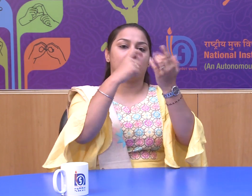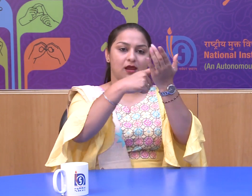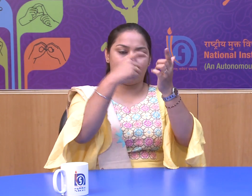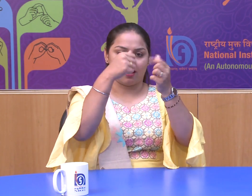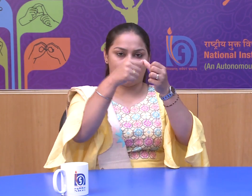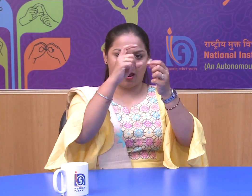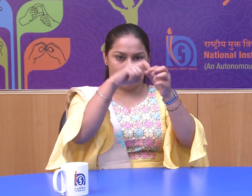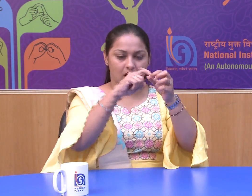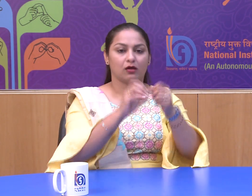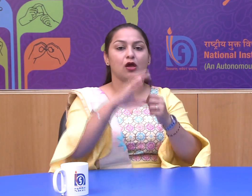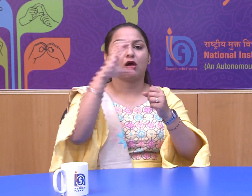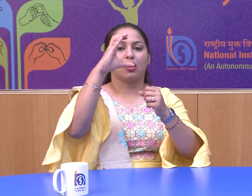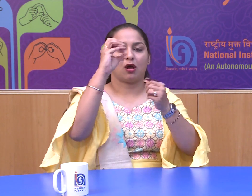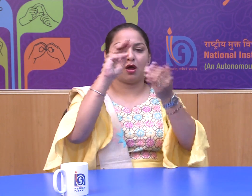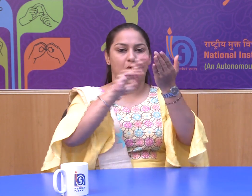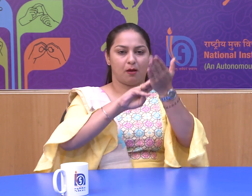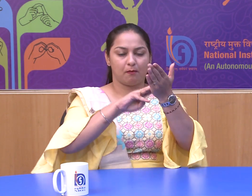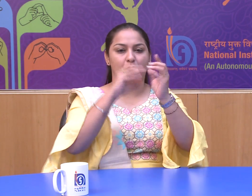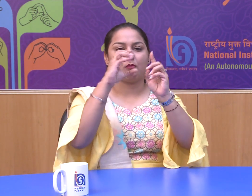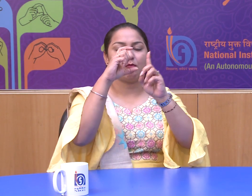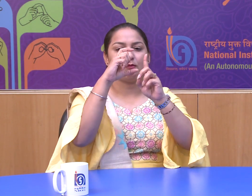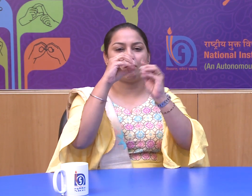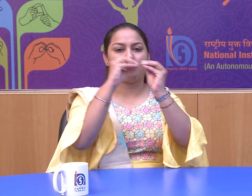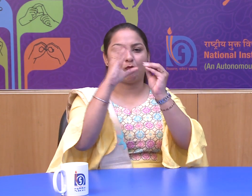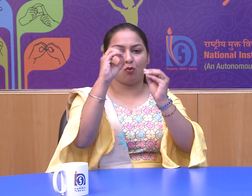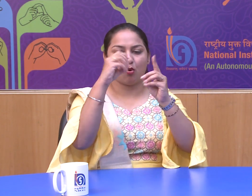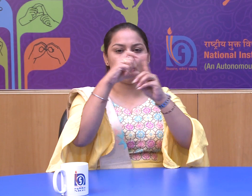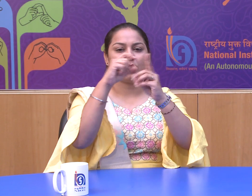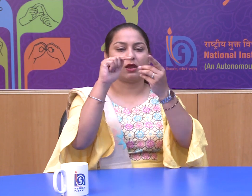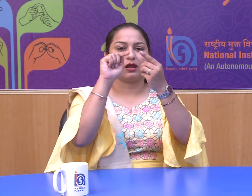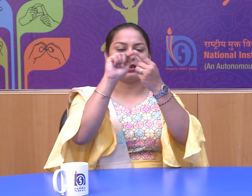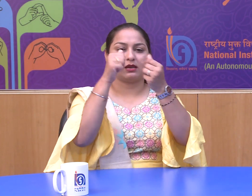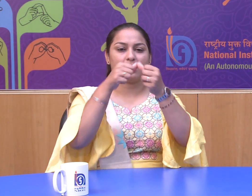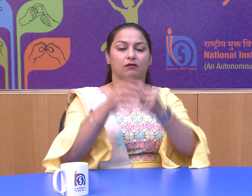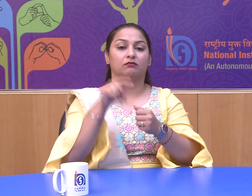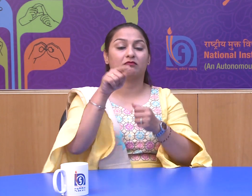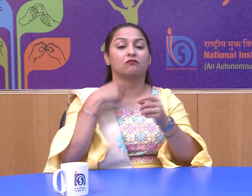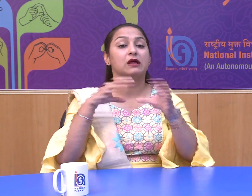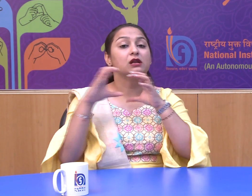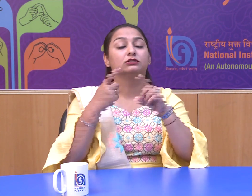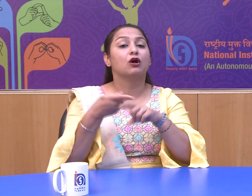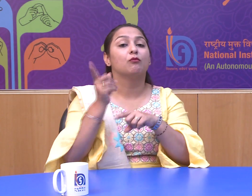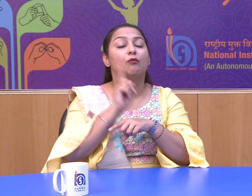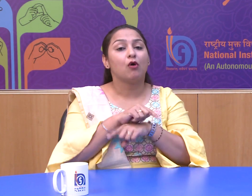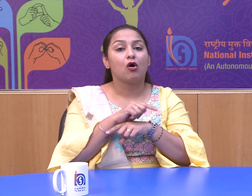Dear learners, now we will discuss about Kharavela of Kalinga.